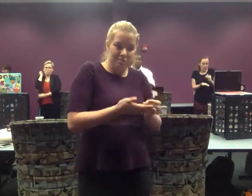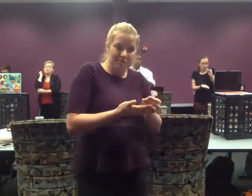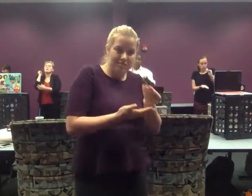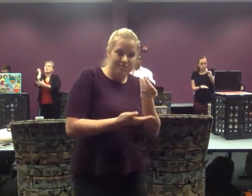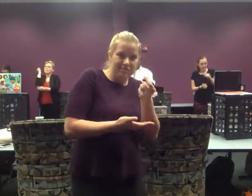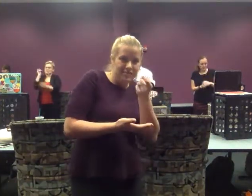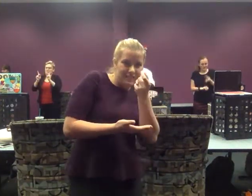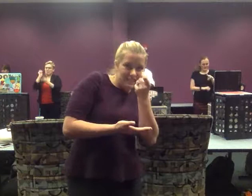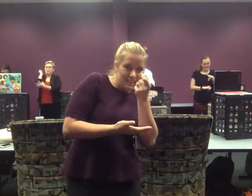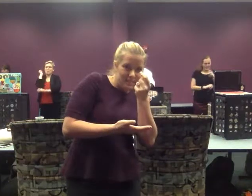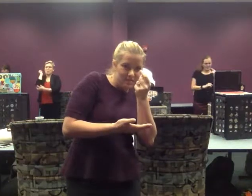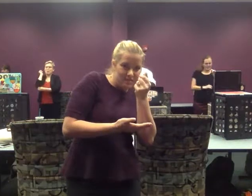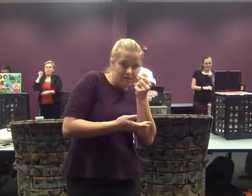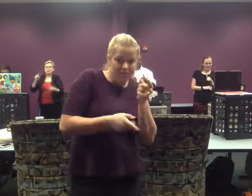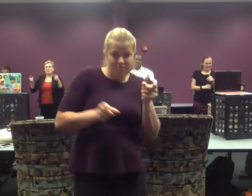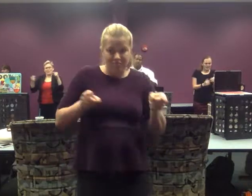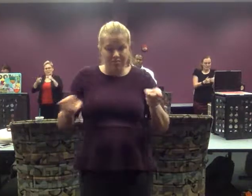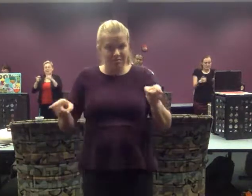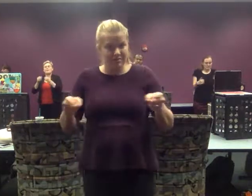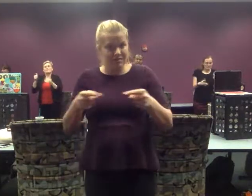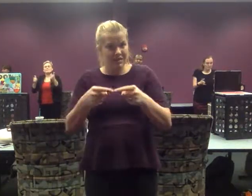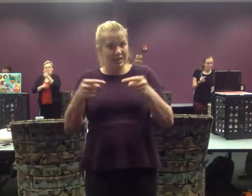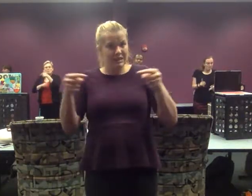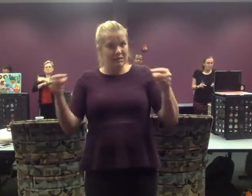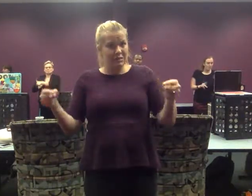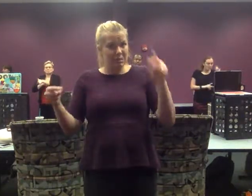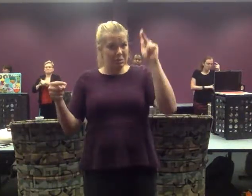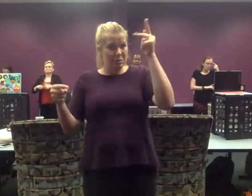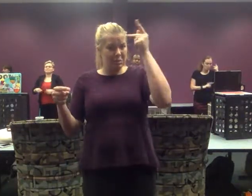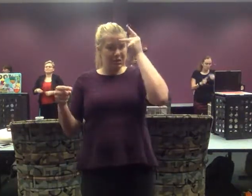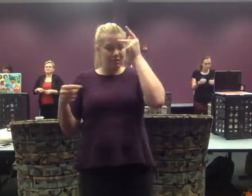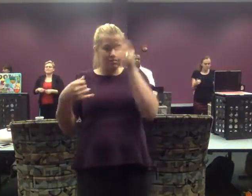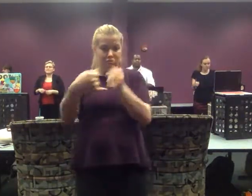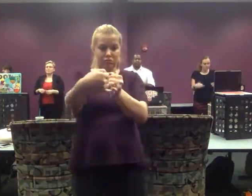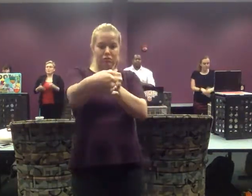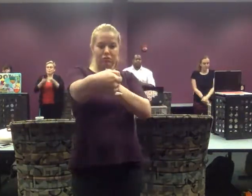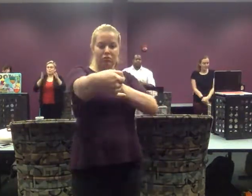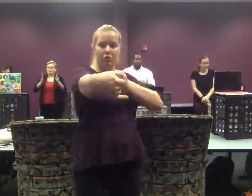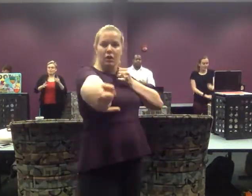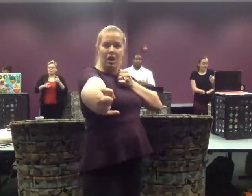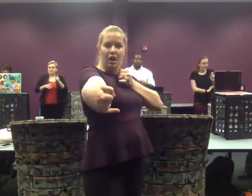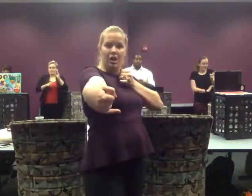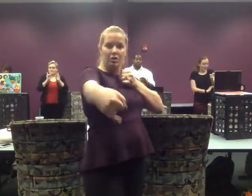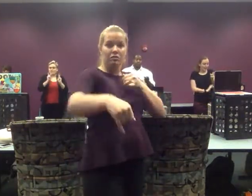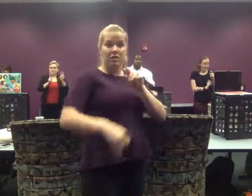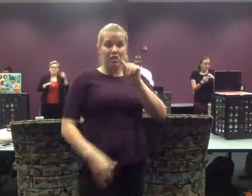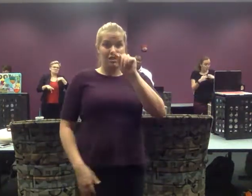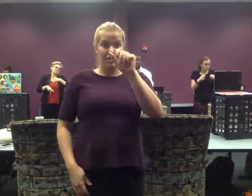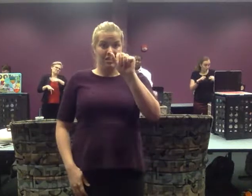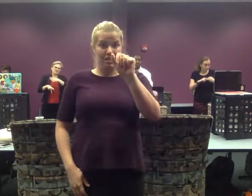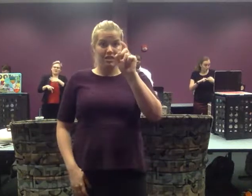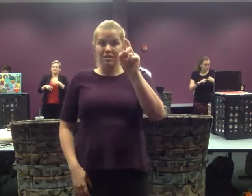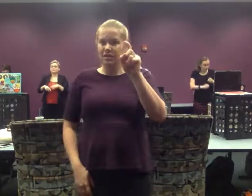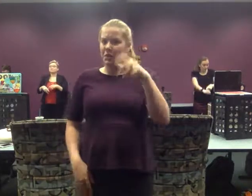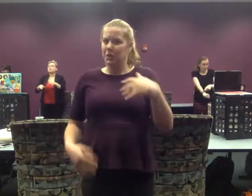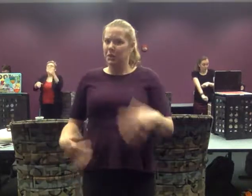division. You can see where the tax issue over time probably would